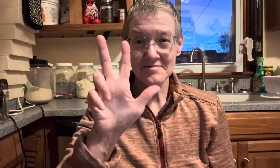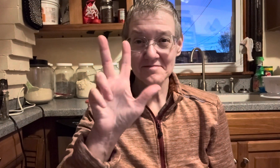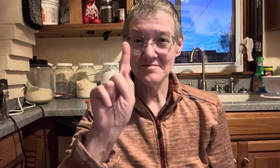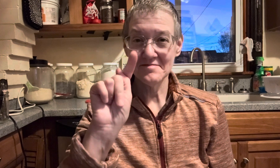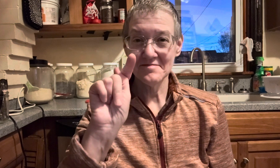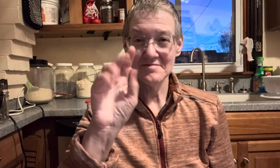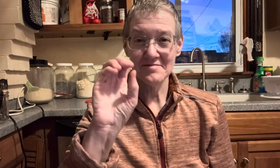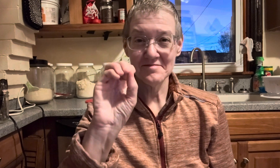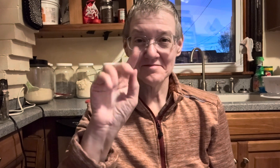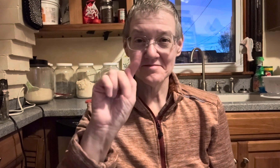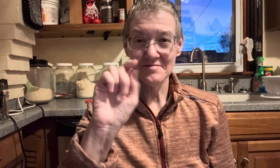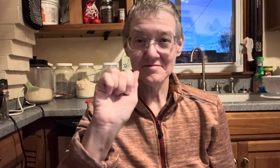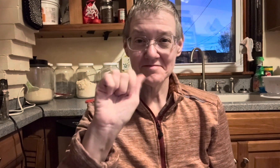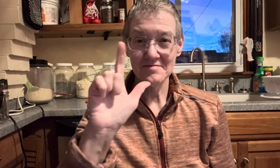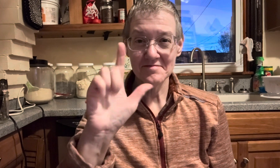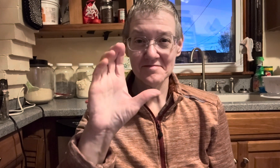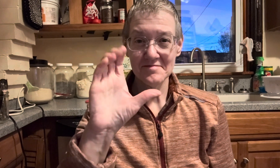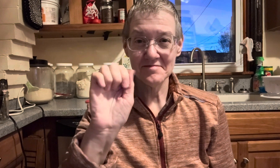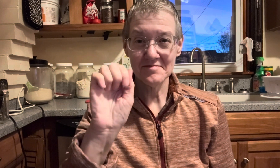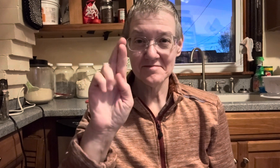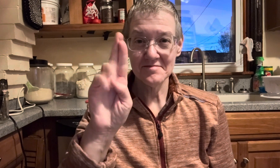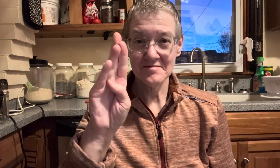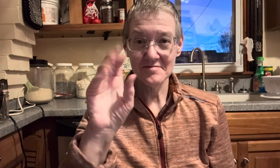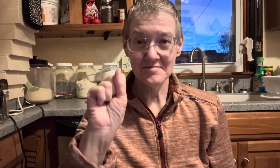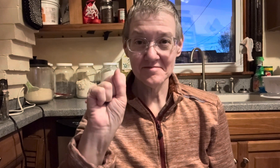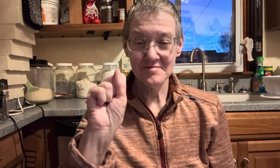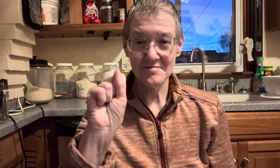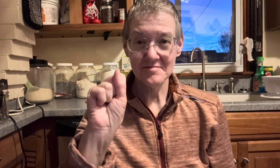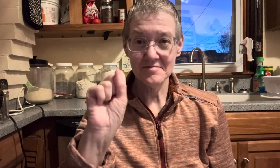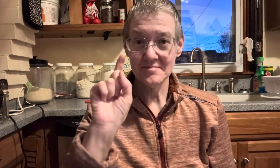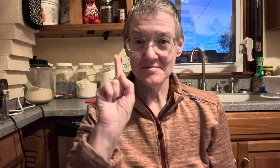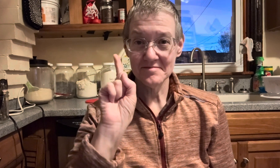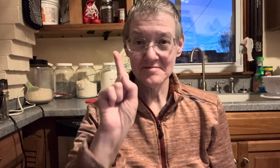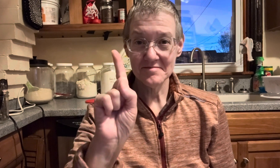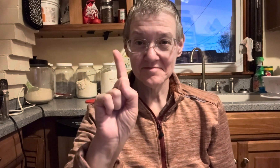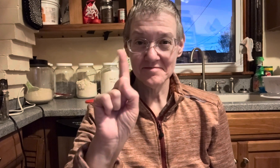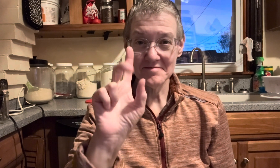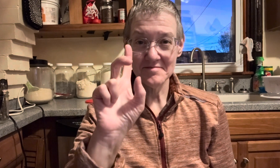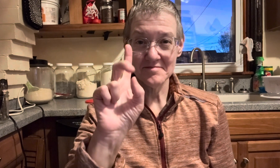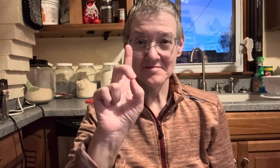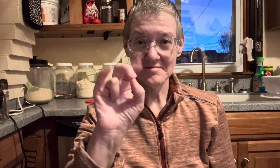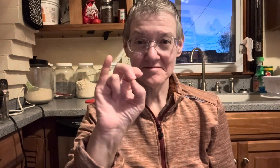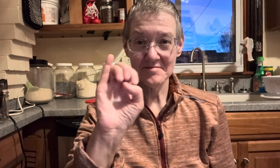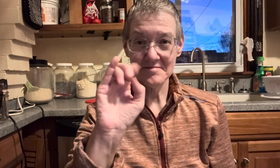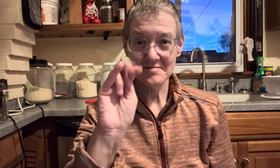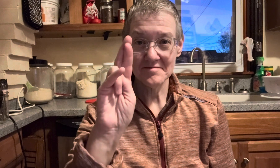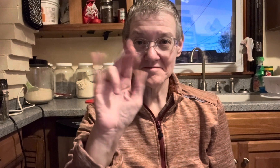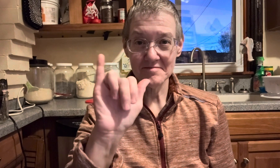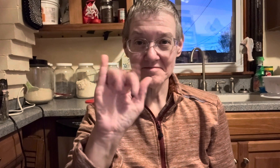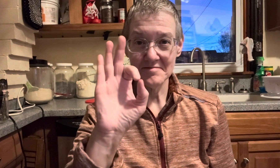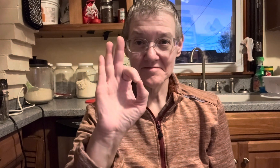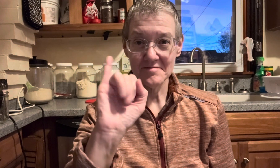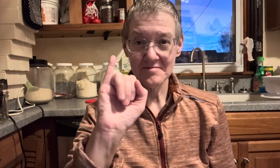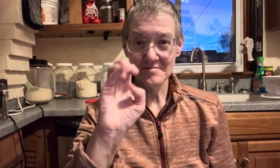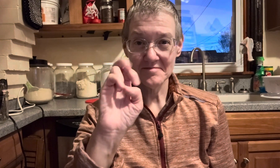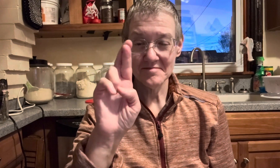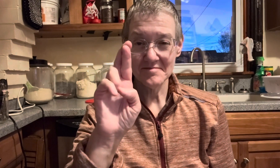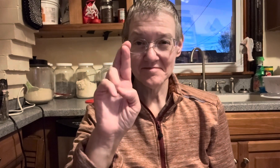Did you find it? It's 3 grams of total carbs and 1 gram of dietary fiber.